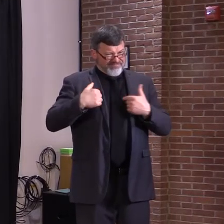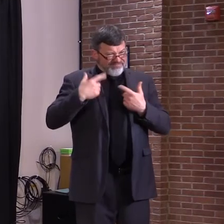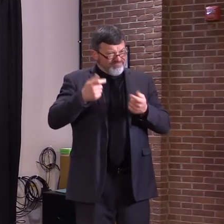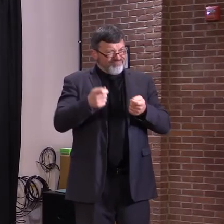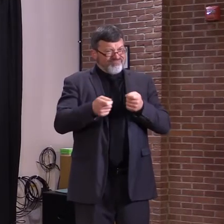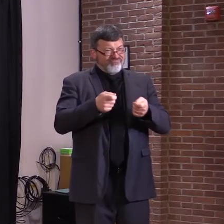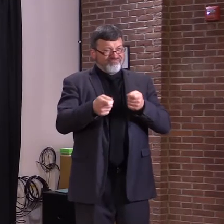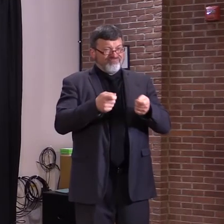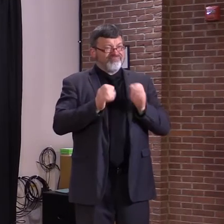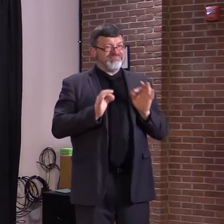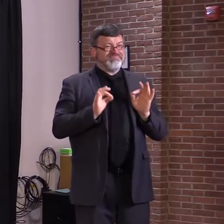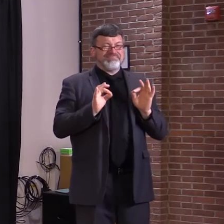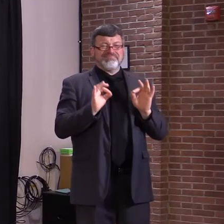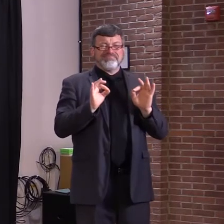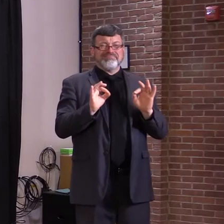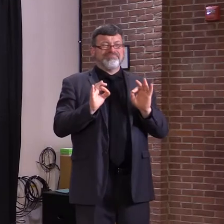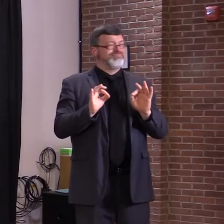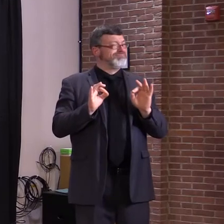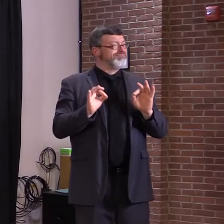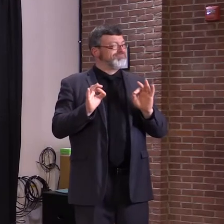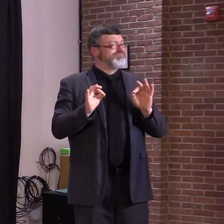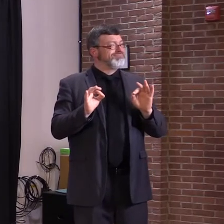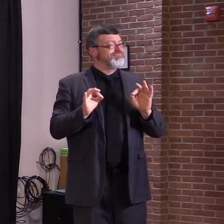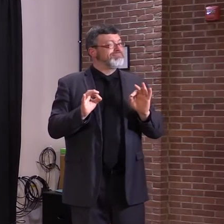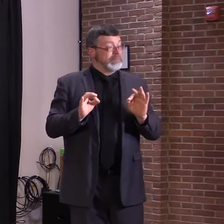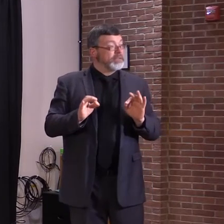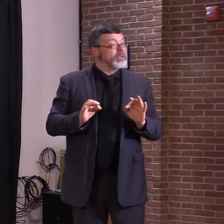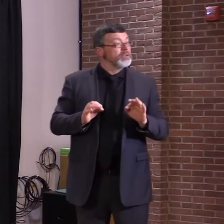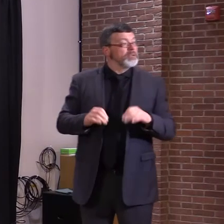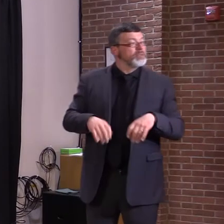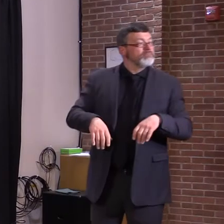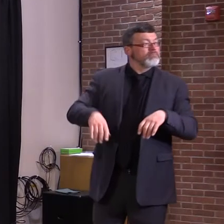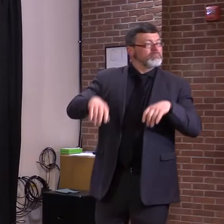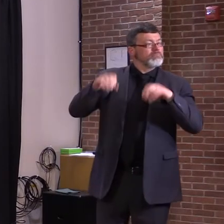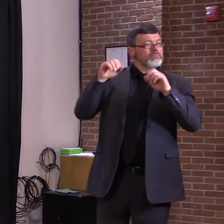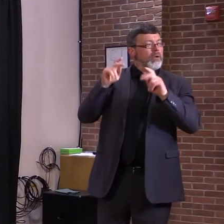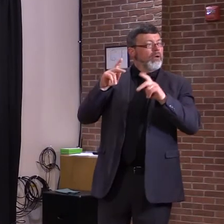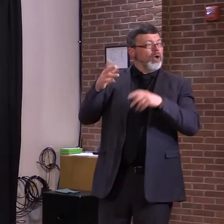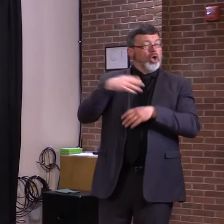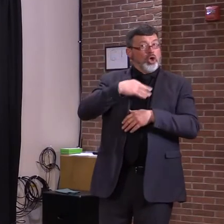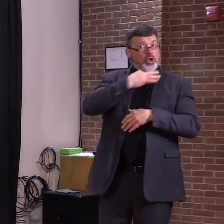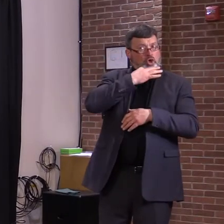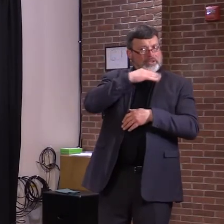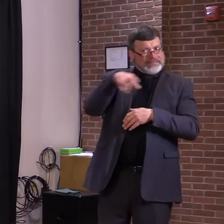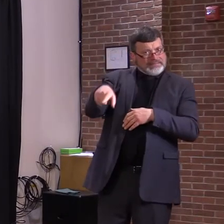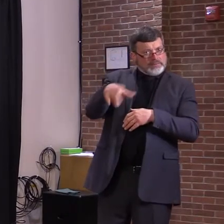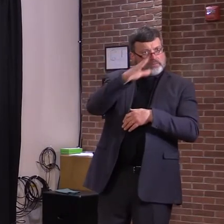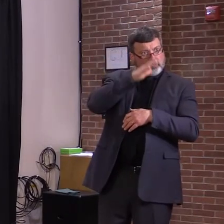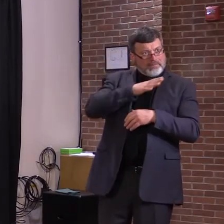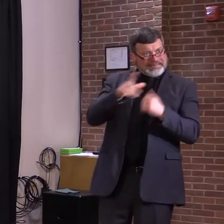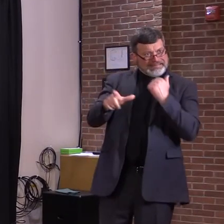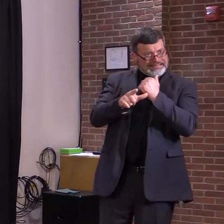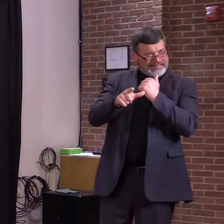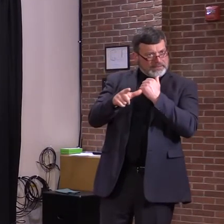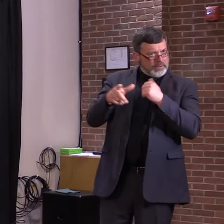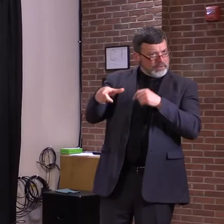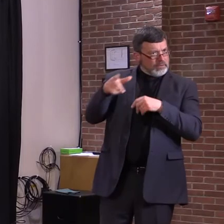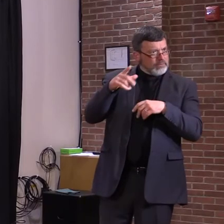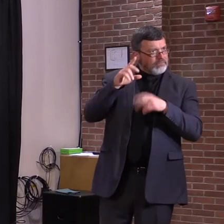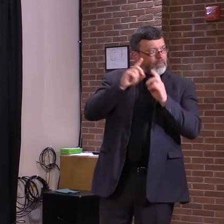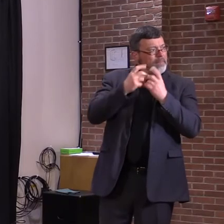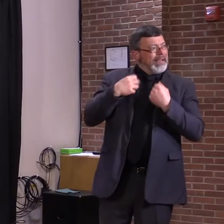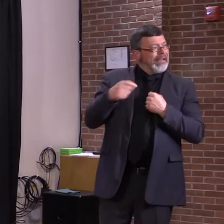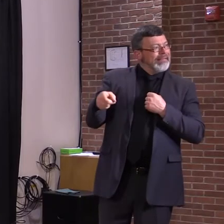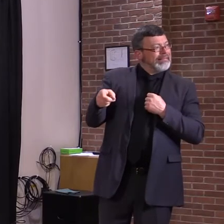Okay. This might be more of a question for maybe Dr. Kelso, but it appears that the self-reported